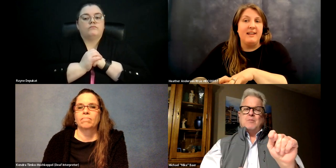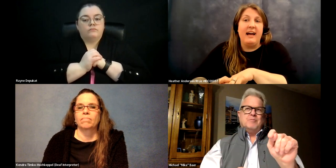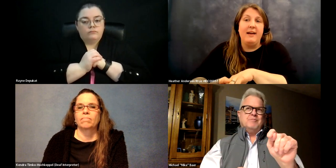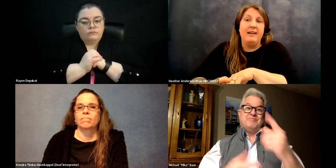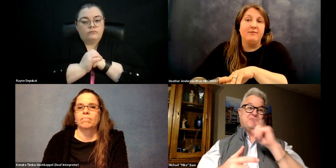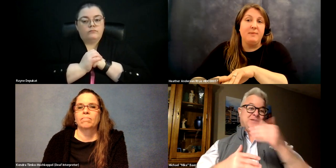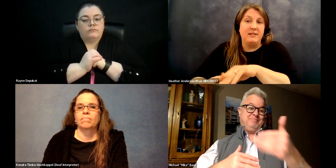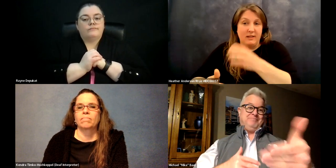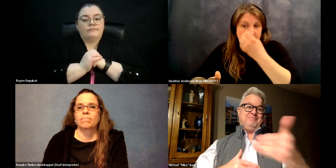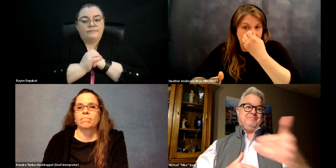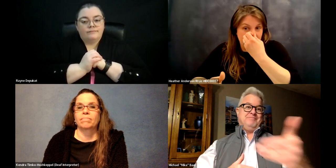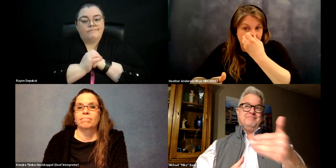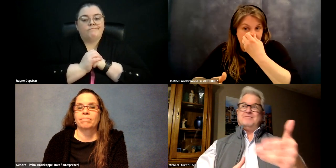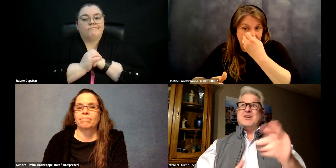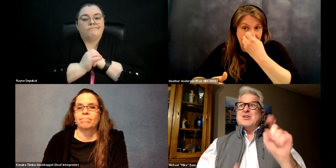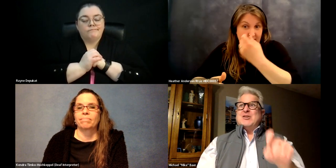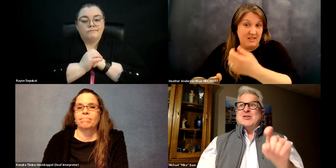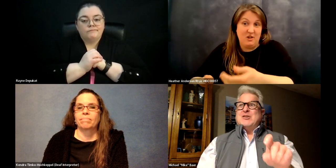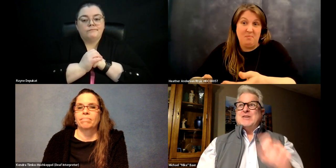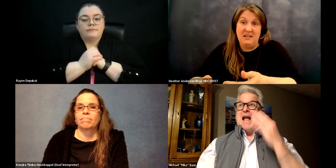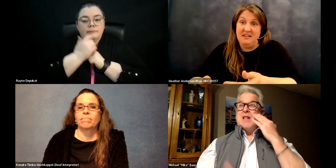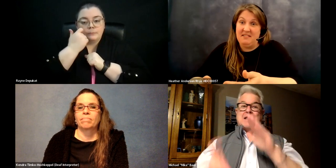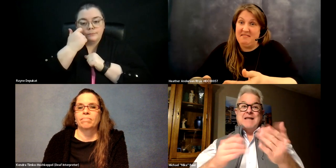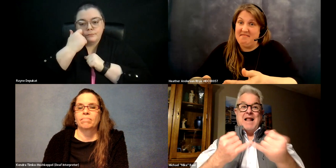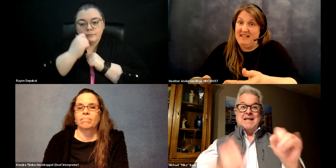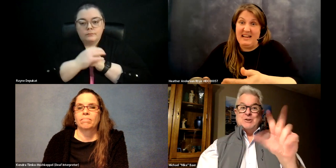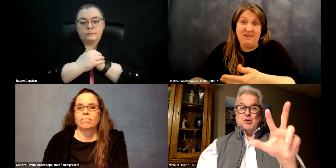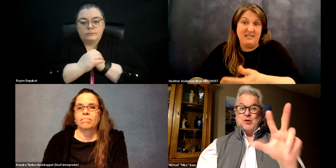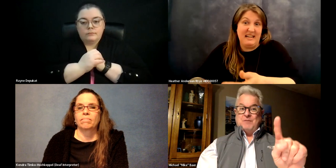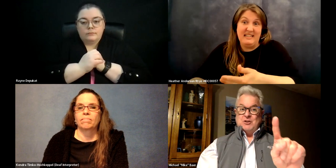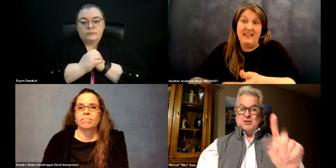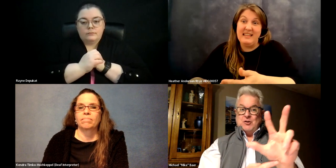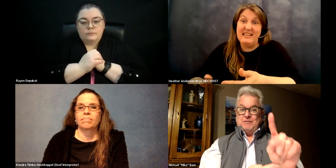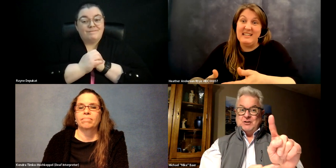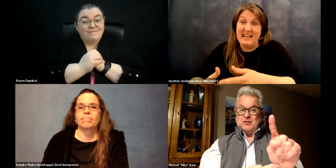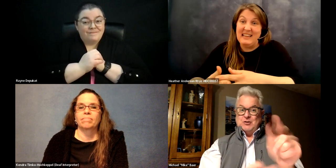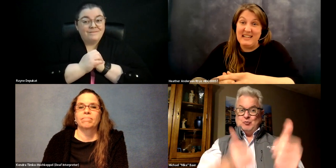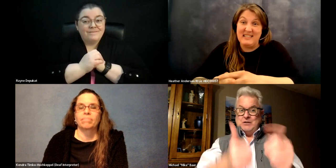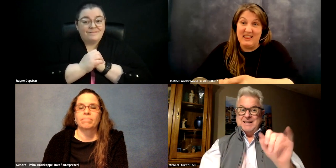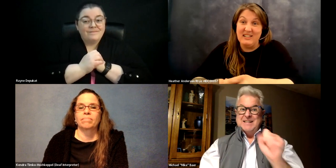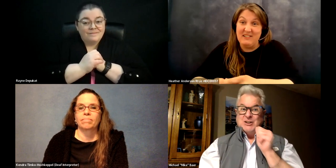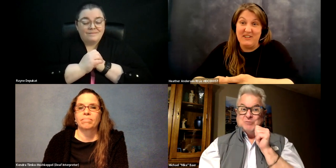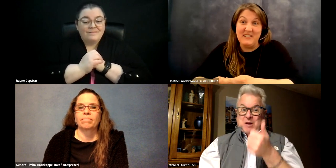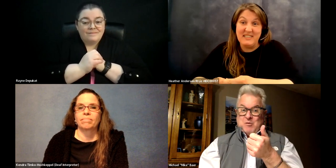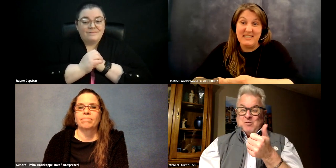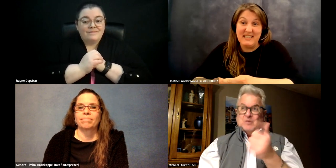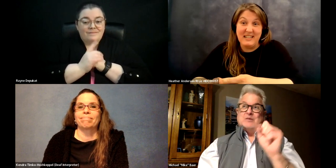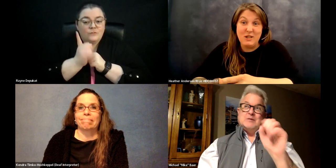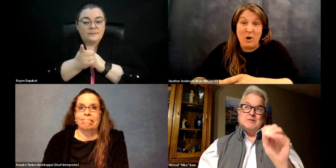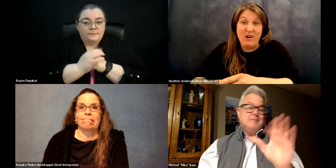And I respond to the community, but really it should be announced anytime. I think the deadline is the 31st. That's